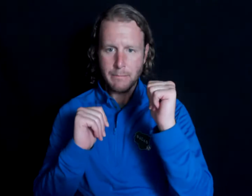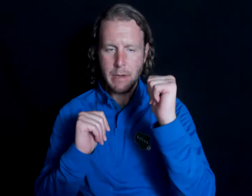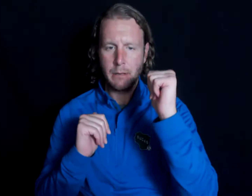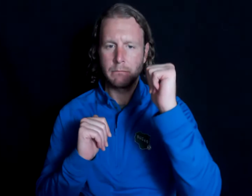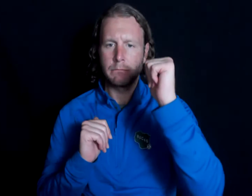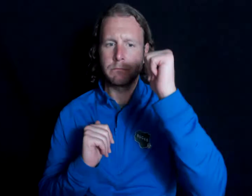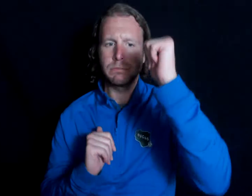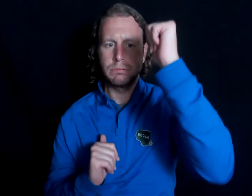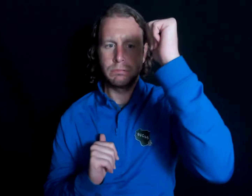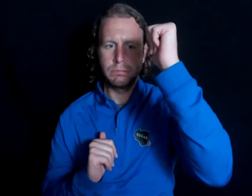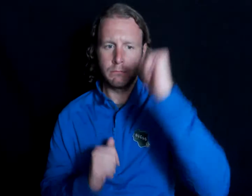run by Orlando.